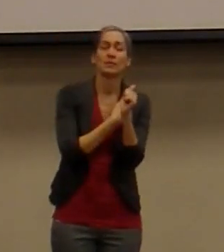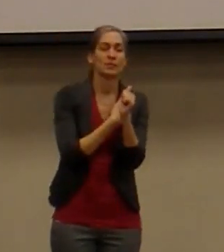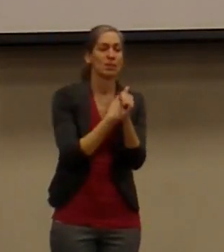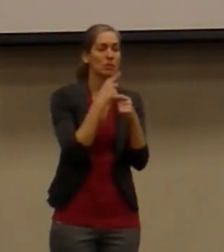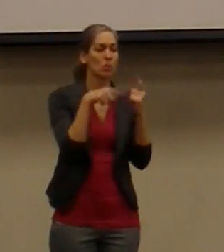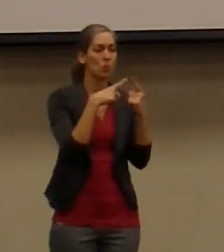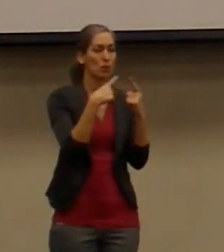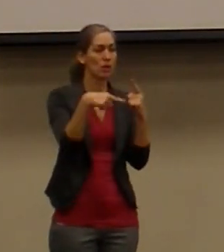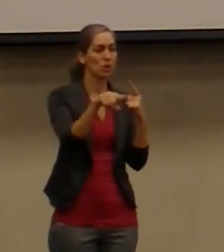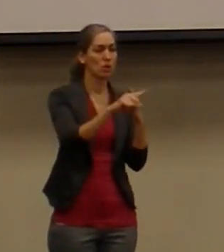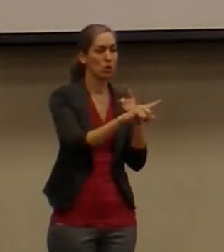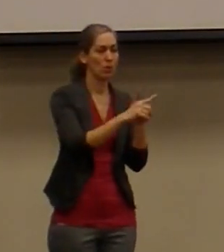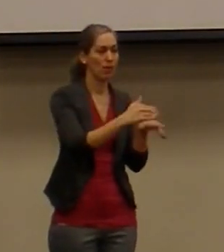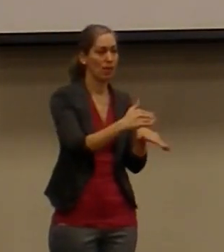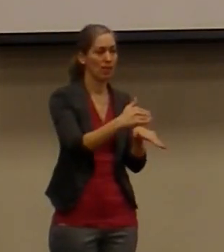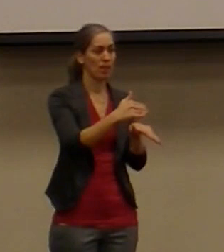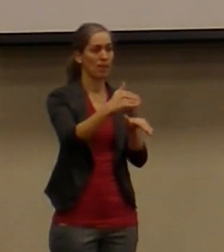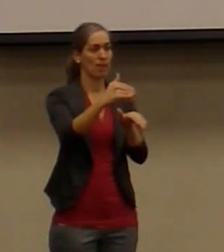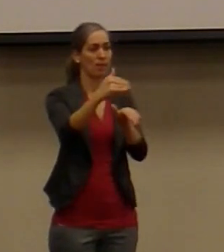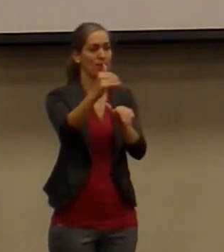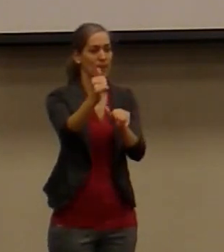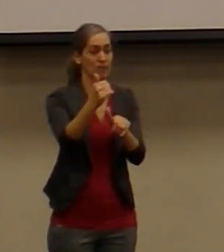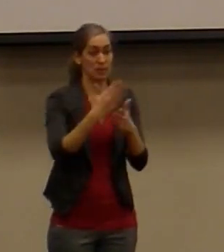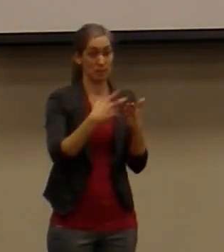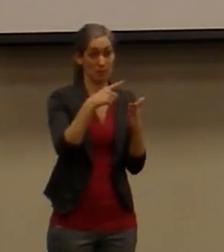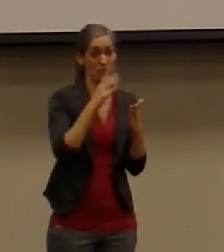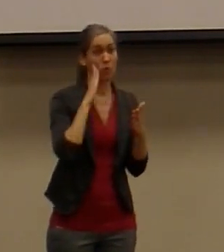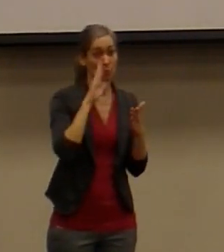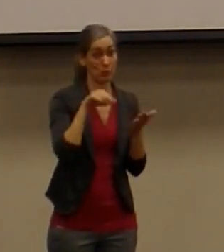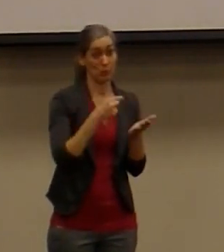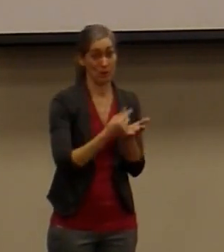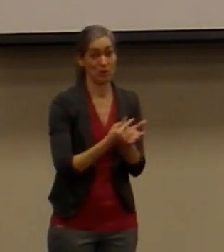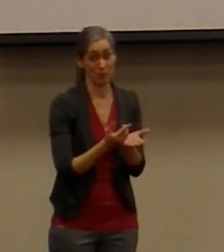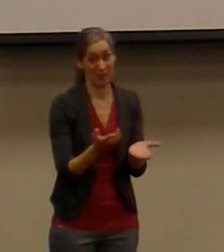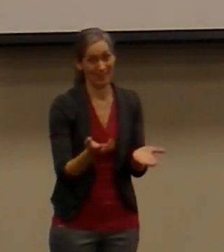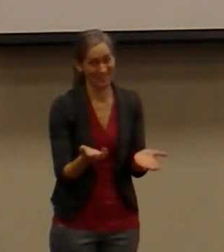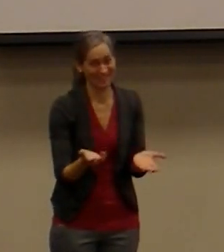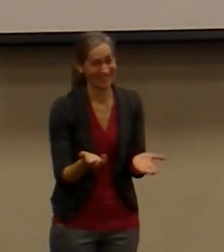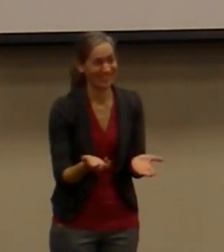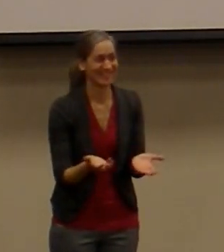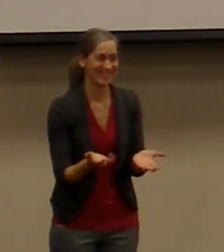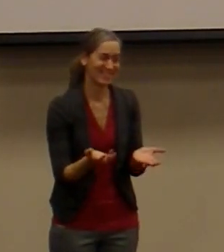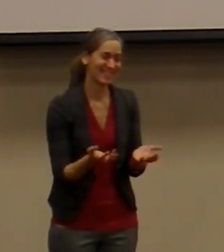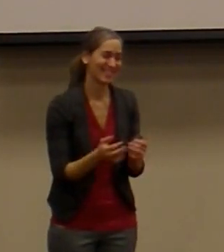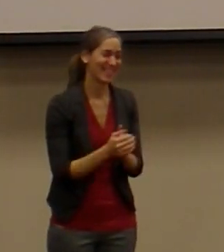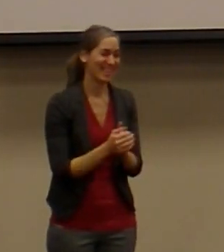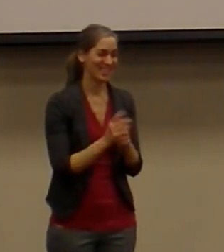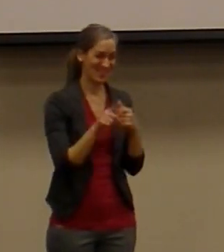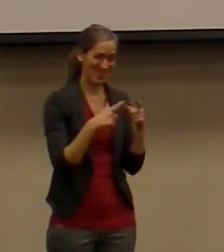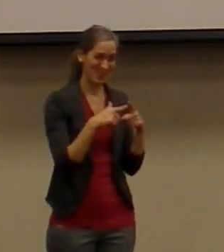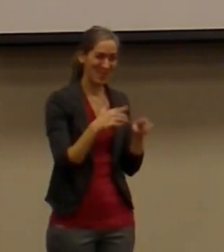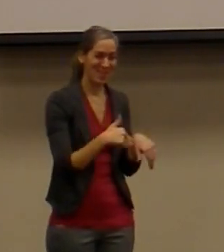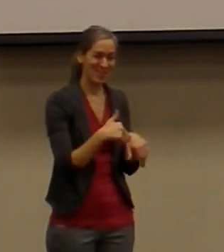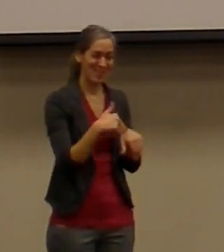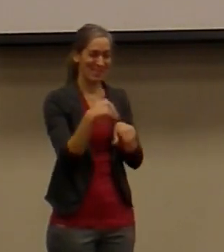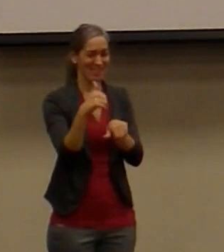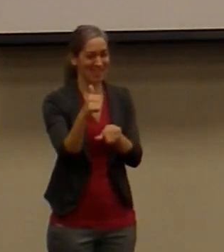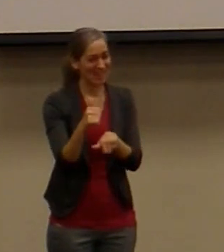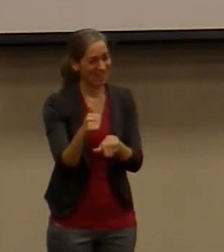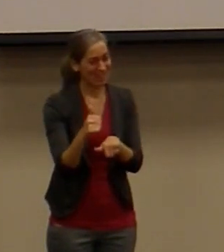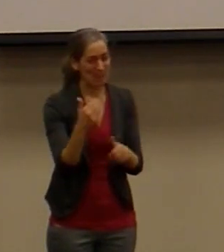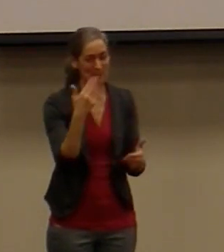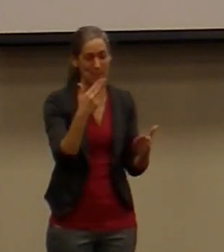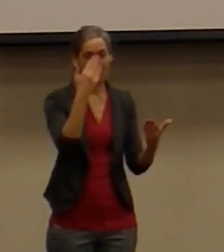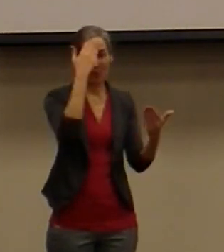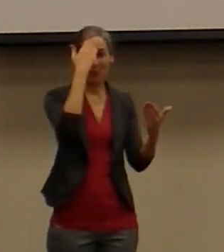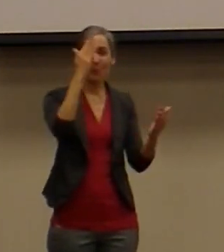So when you leave this place, and some of you will actually graduate, so when you leave this place, you may not know